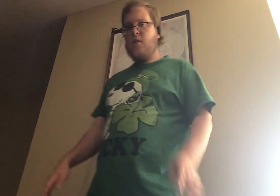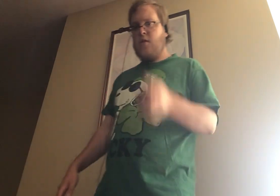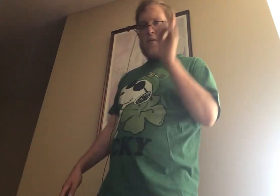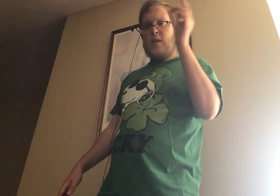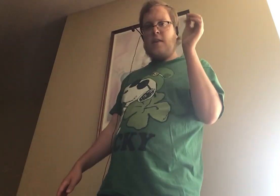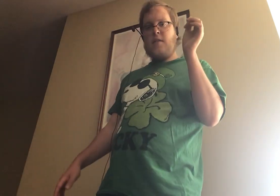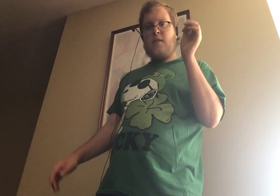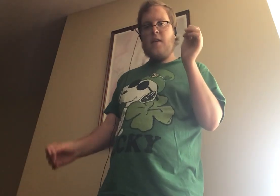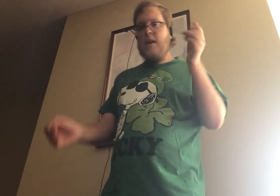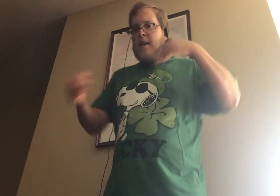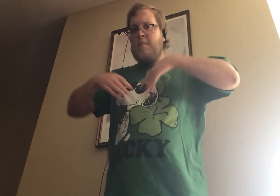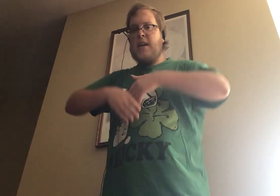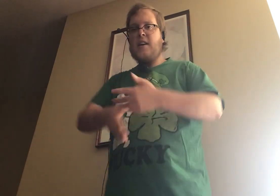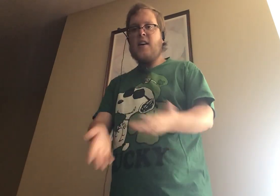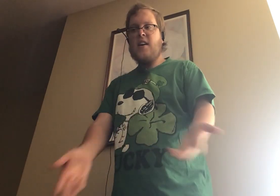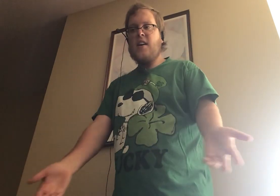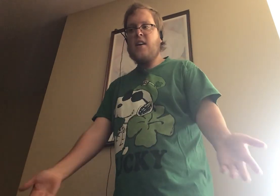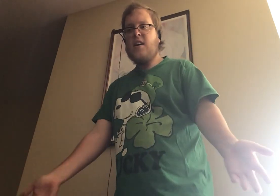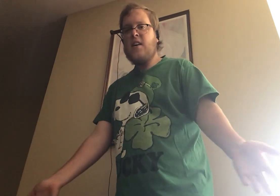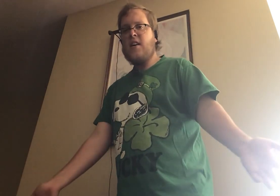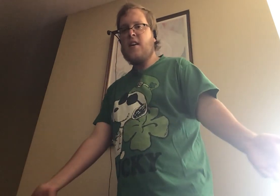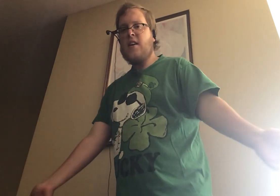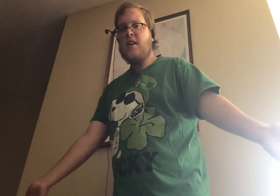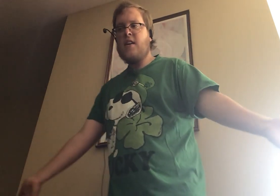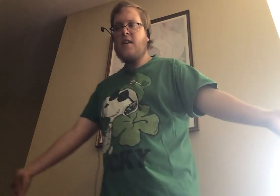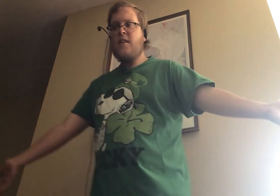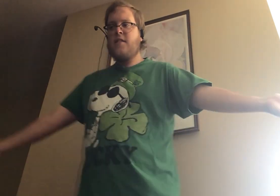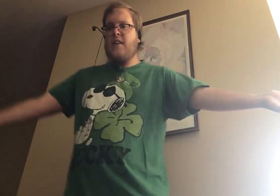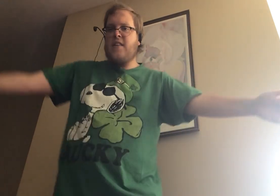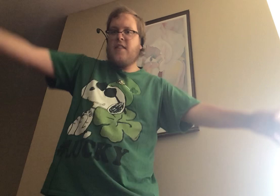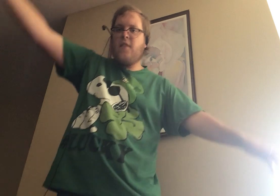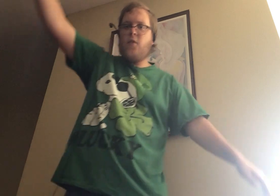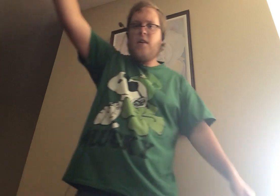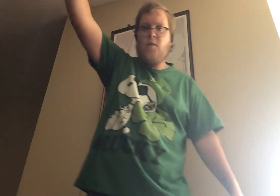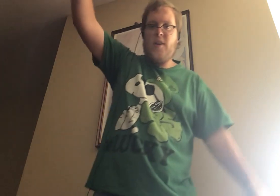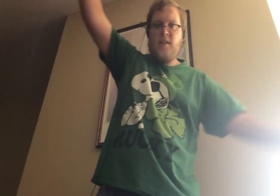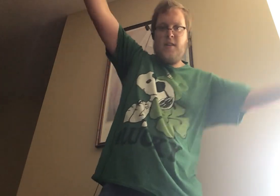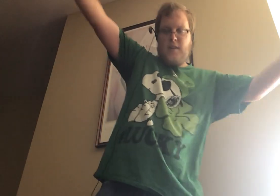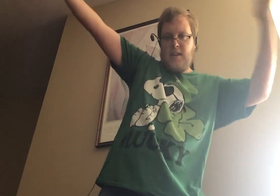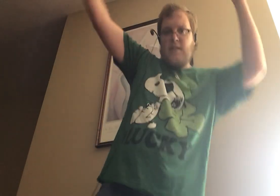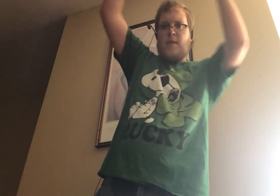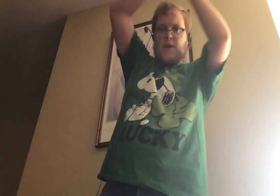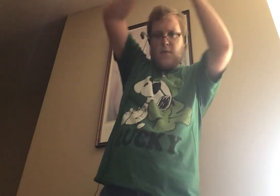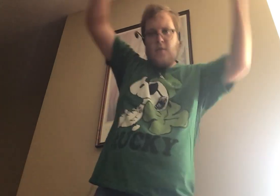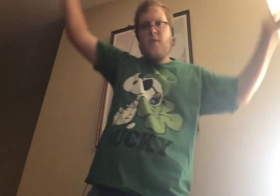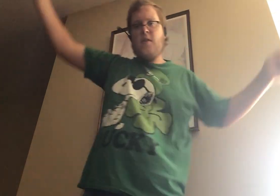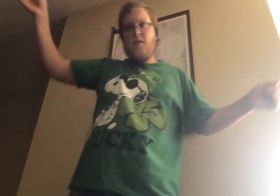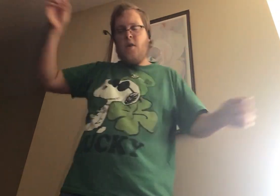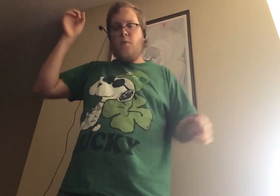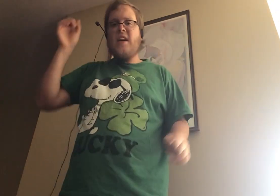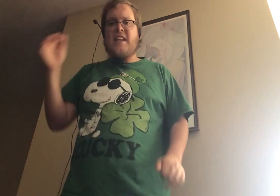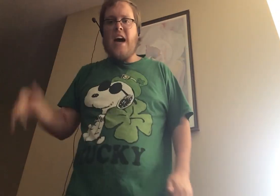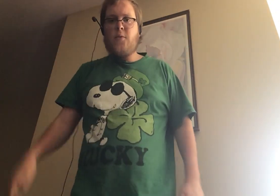do you ask Because That's the other one Shit is going down